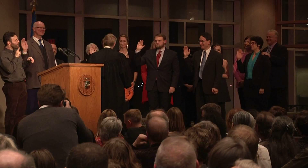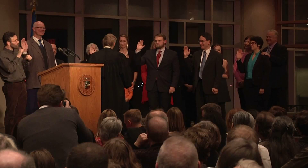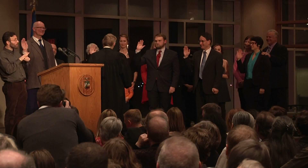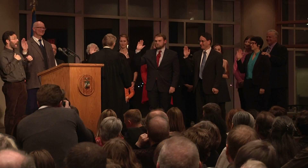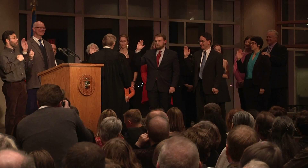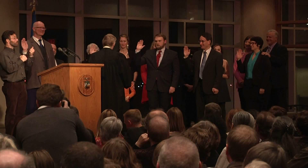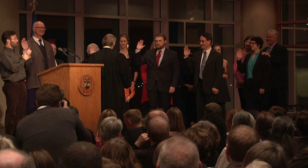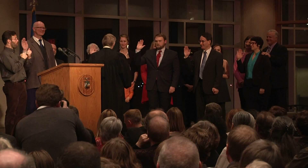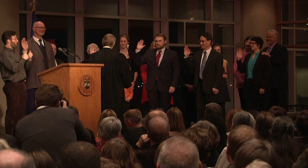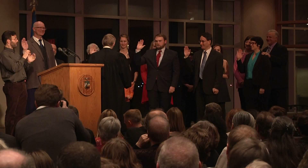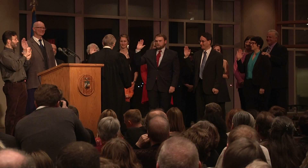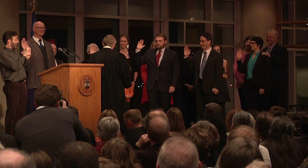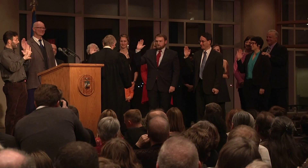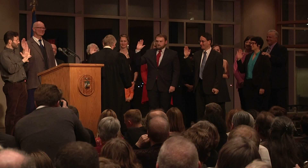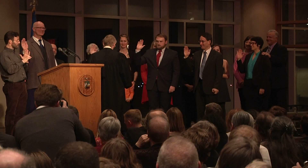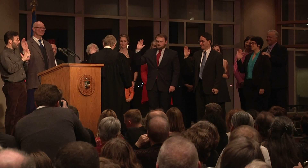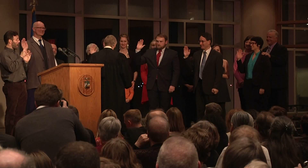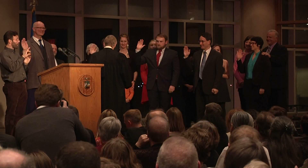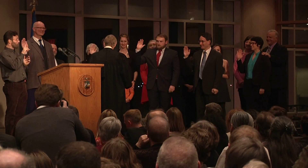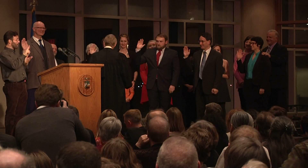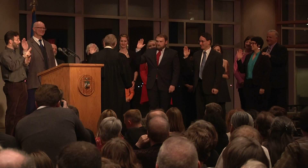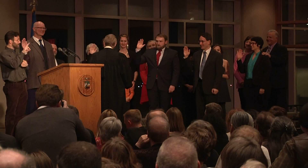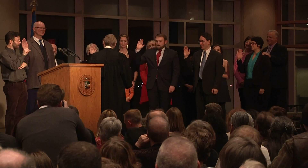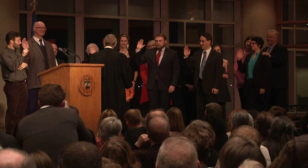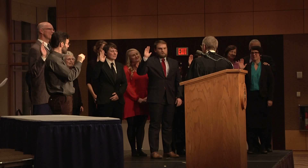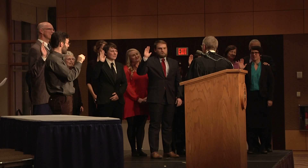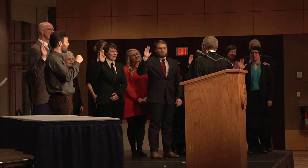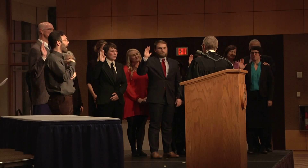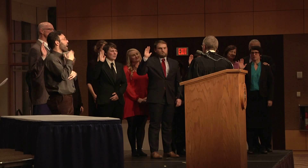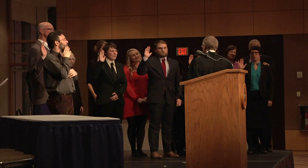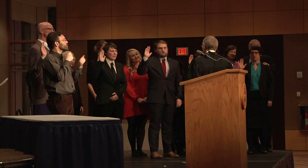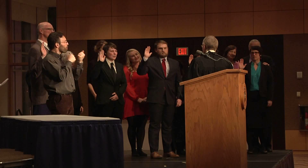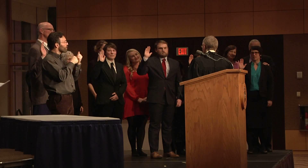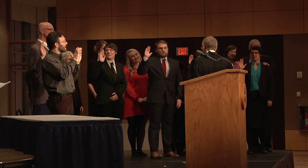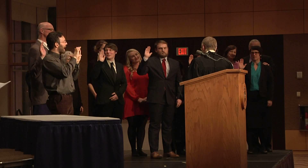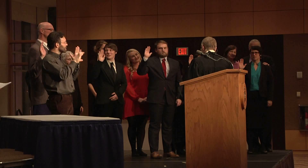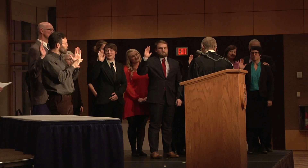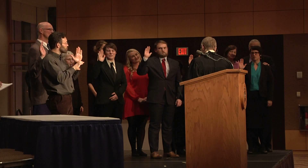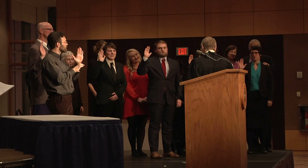that I will support the Constitution of the United States,